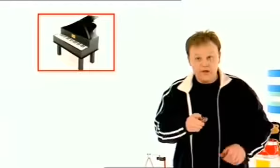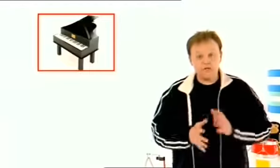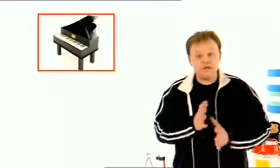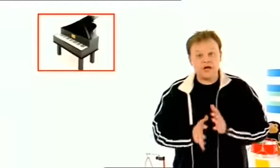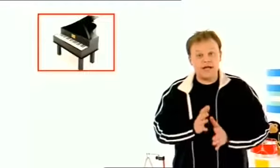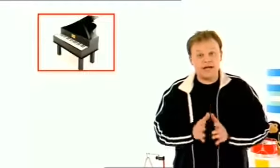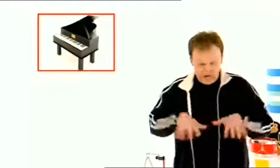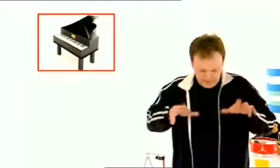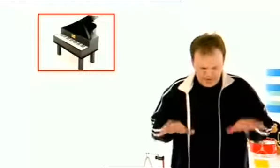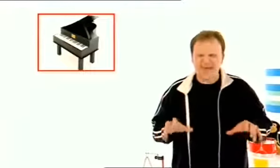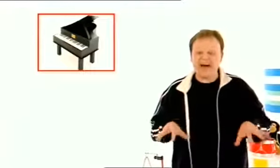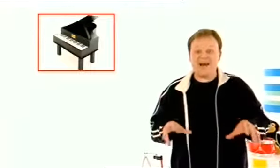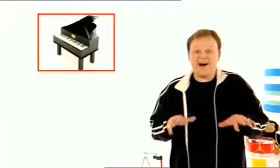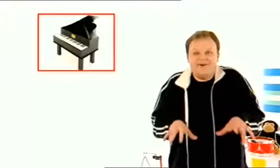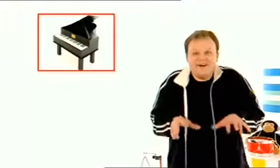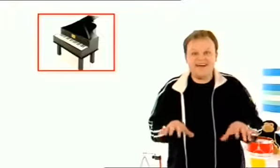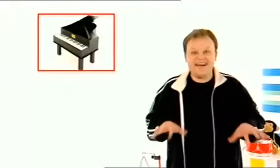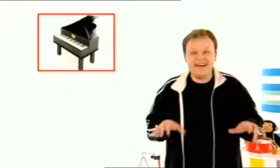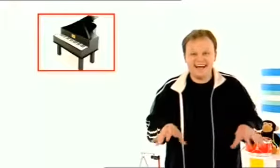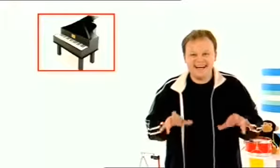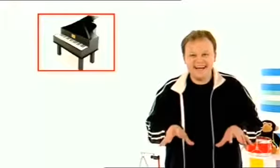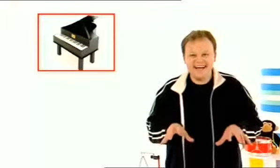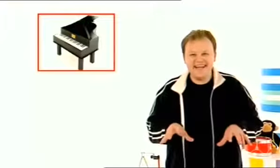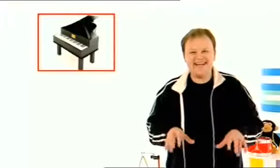New sign, piano.